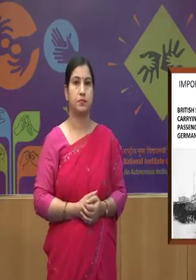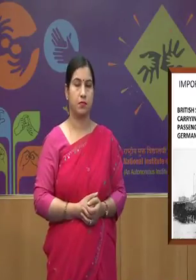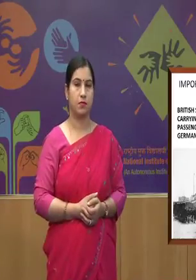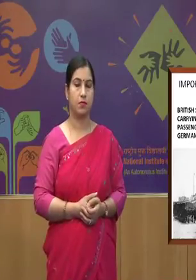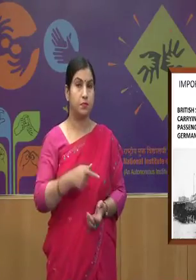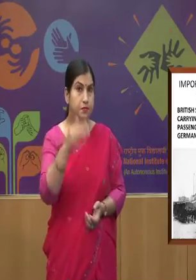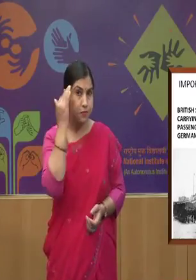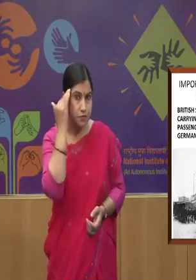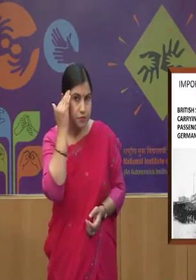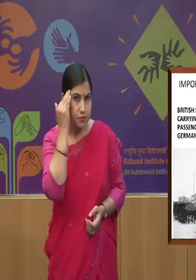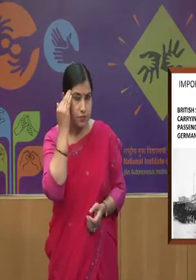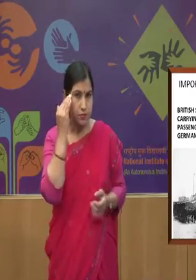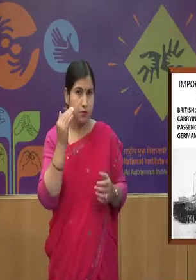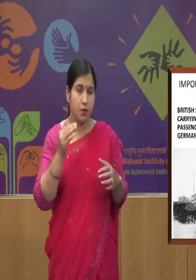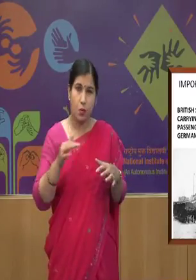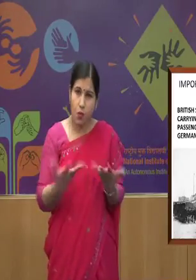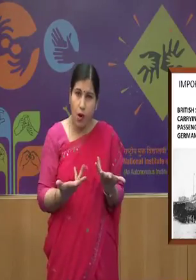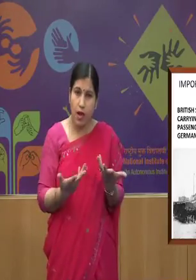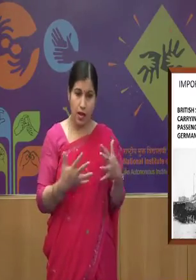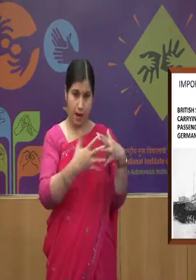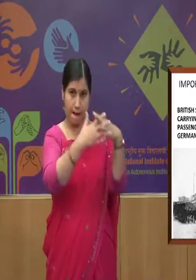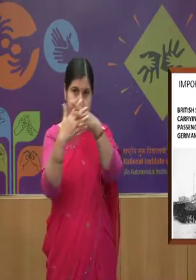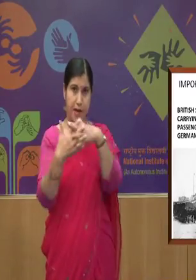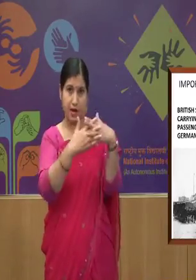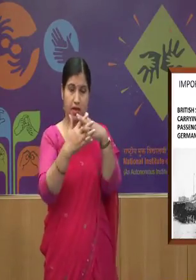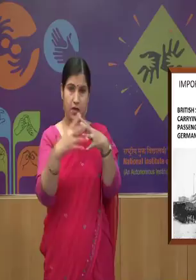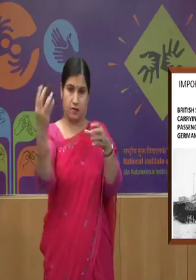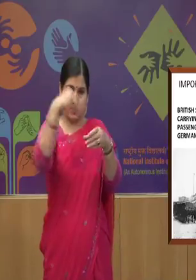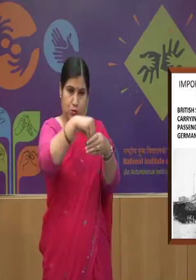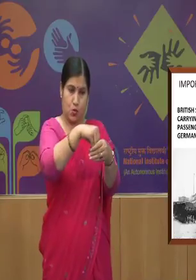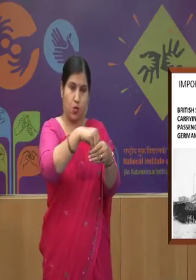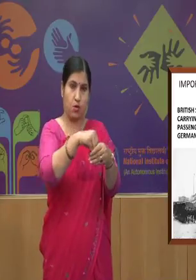Do you know why America joined the First World War?